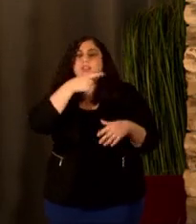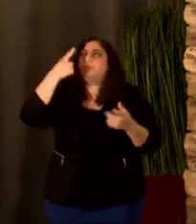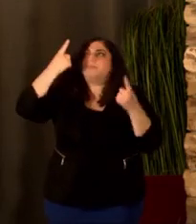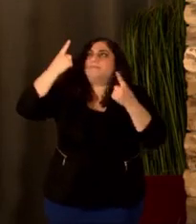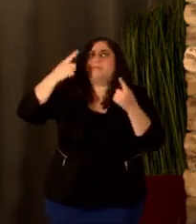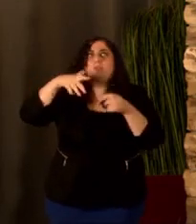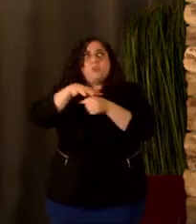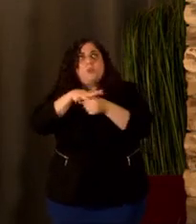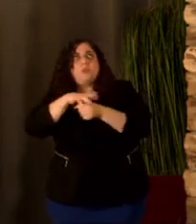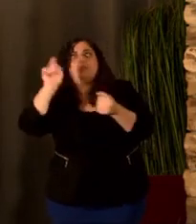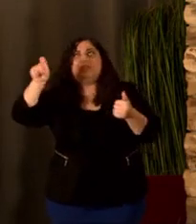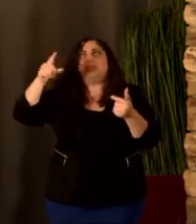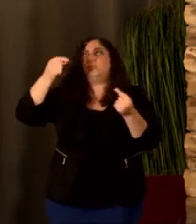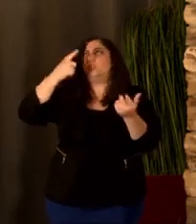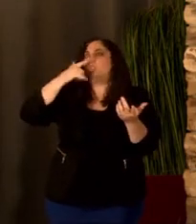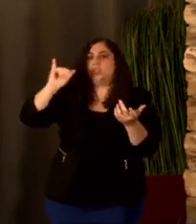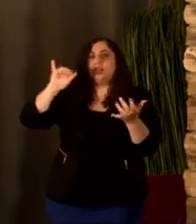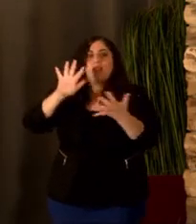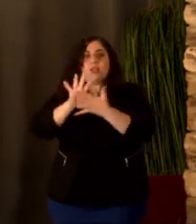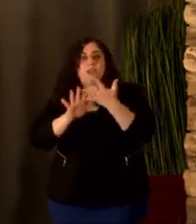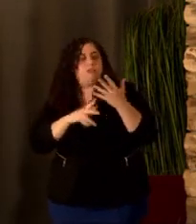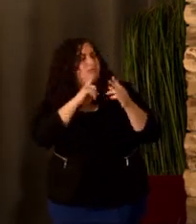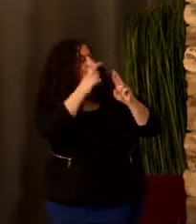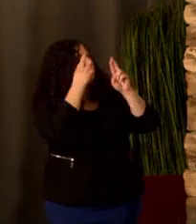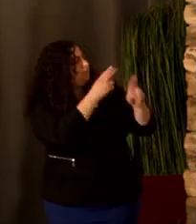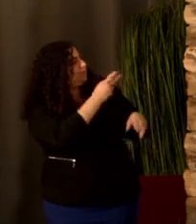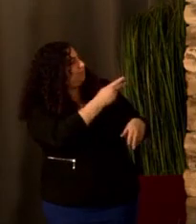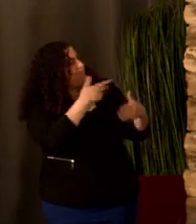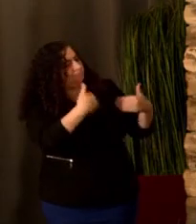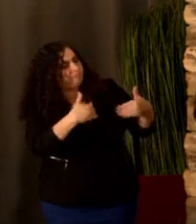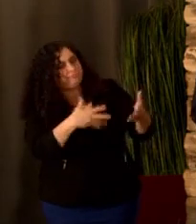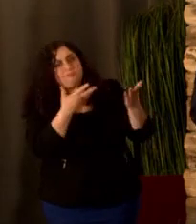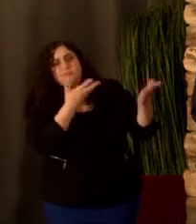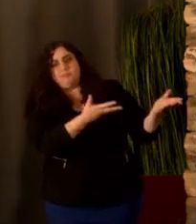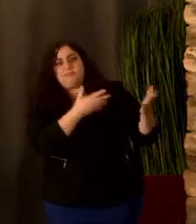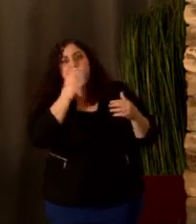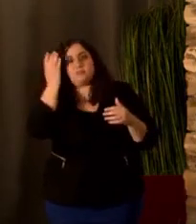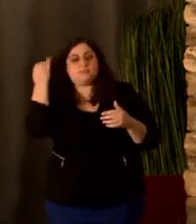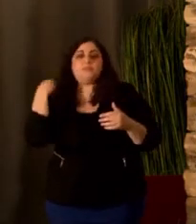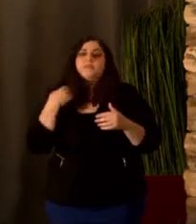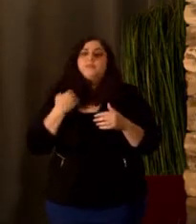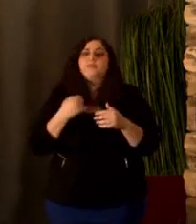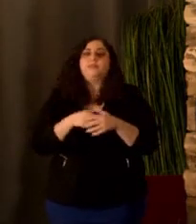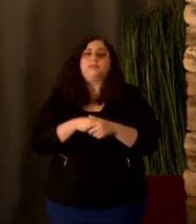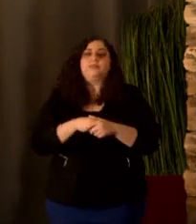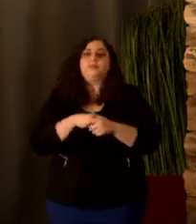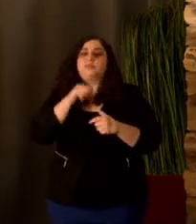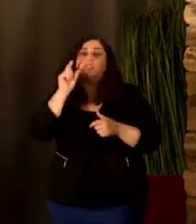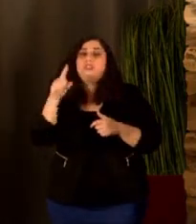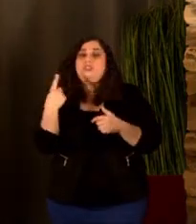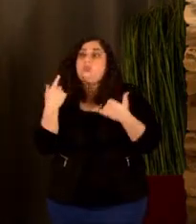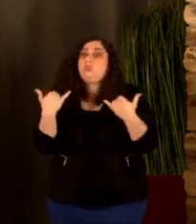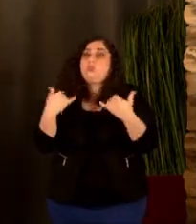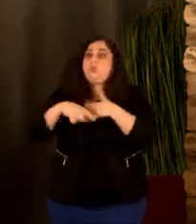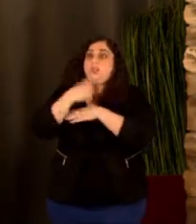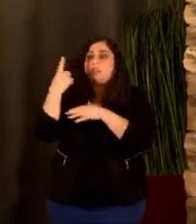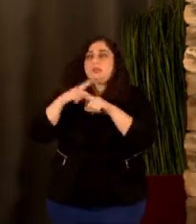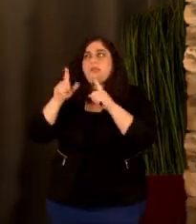to be responsive and respectful to the mayor and the supervisor, not just today, but also into the future.